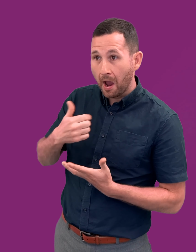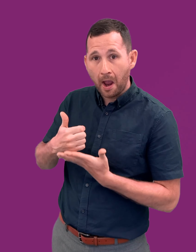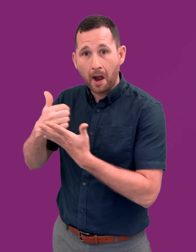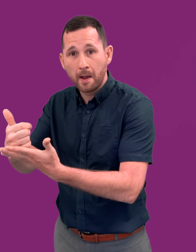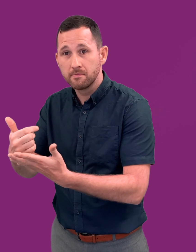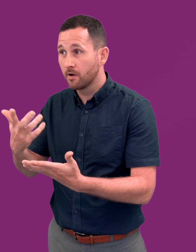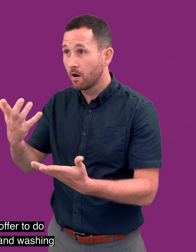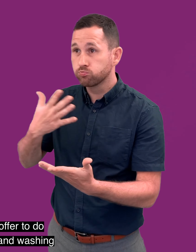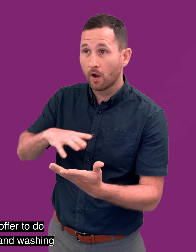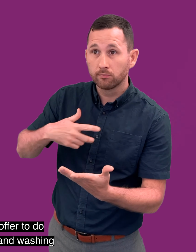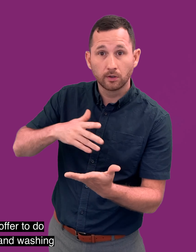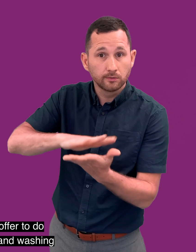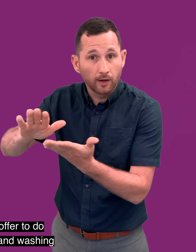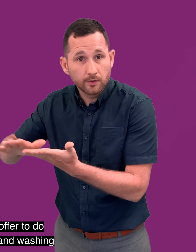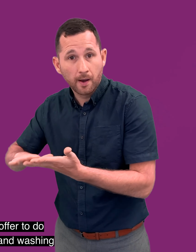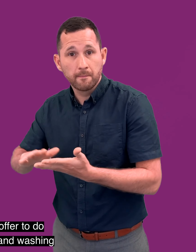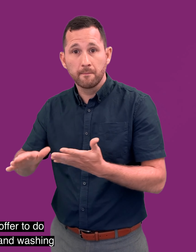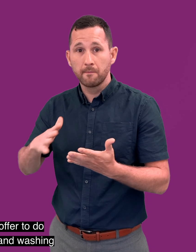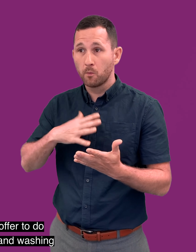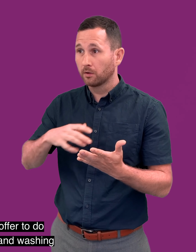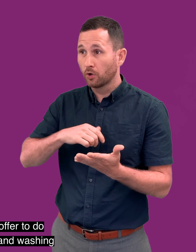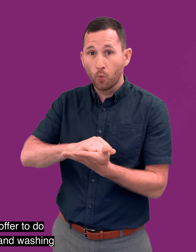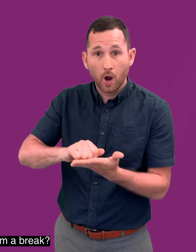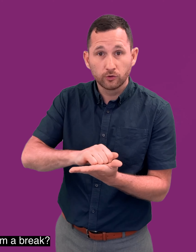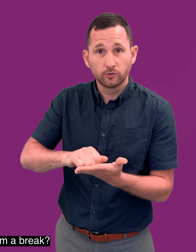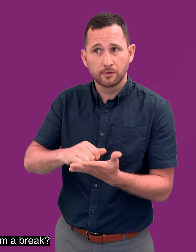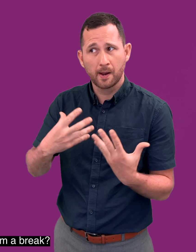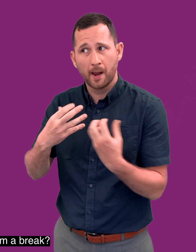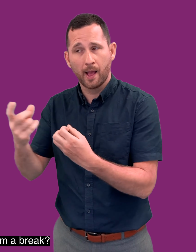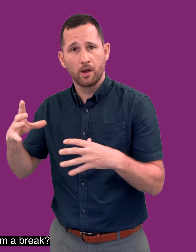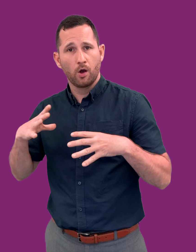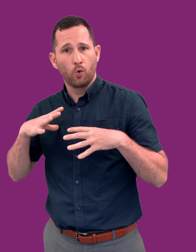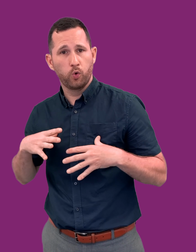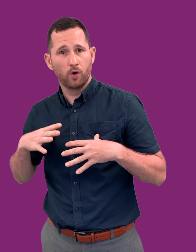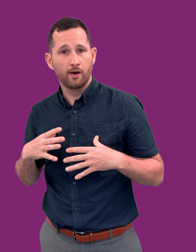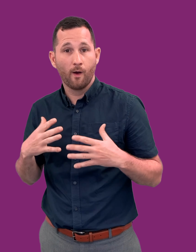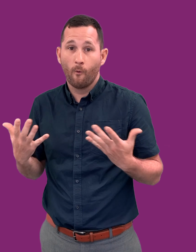Why not offer to do the tidying and washing to give them a break?